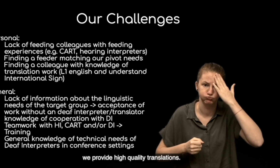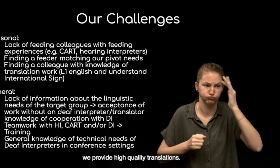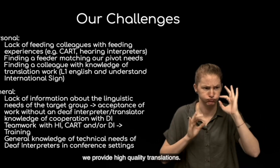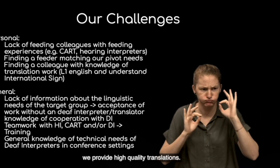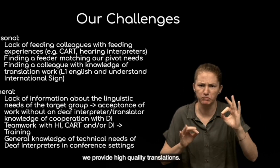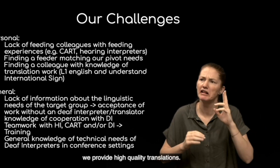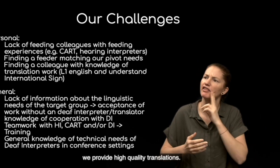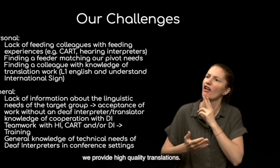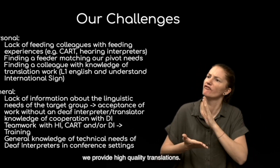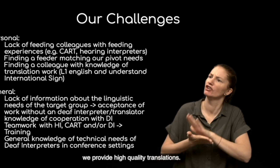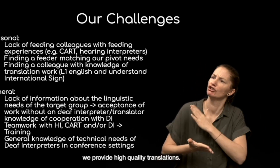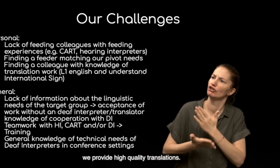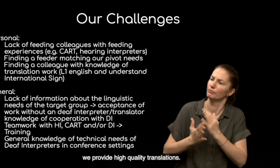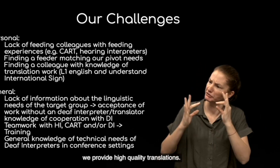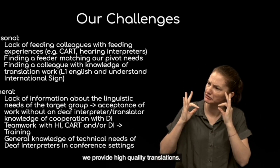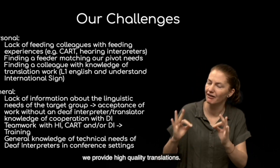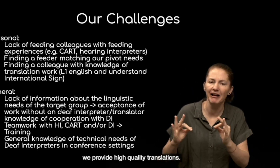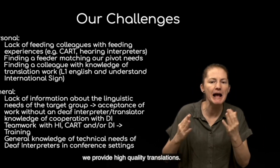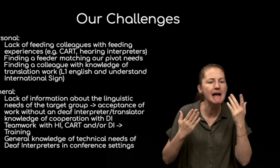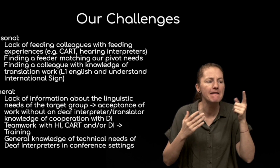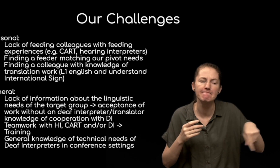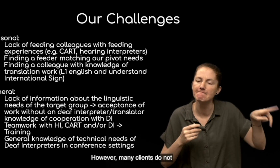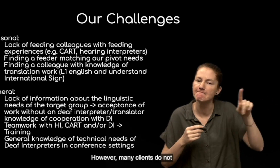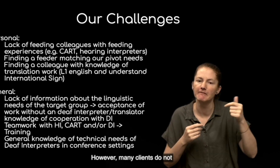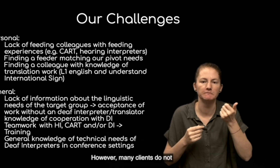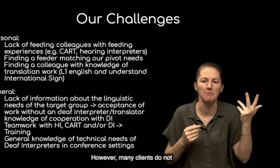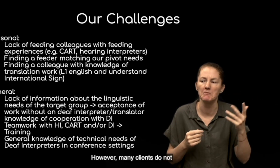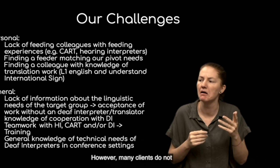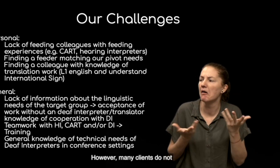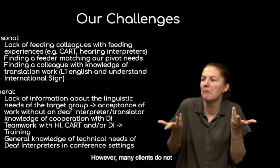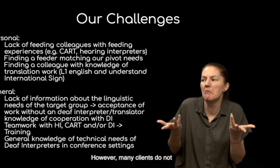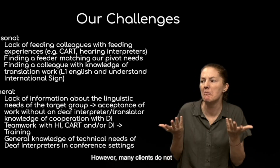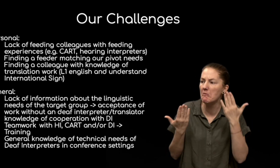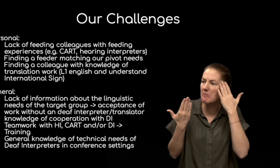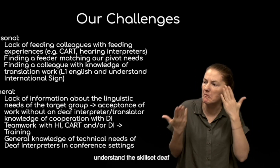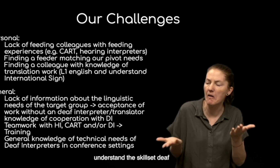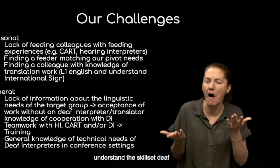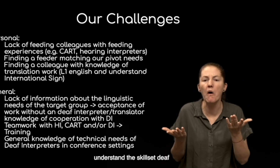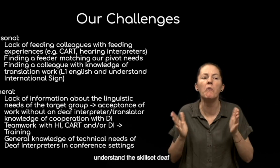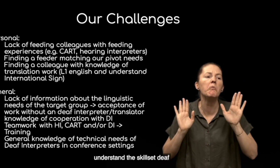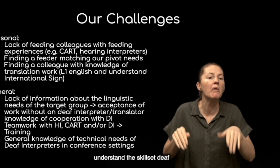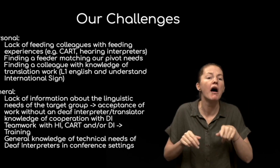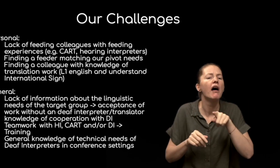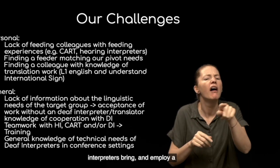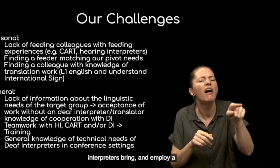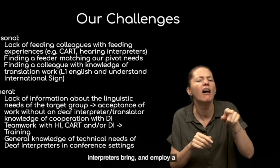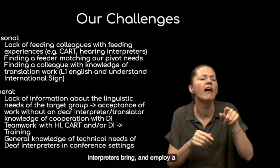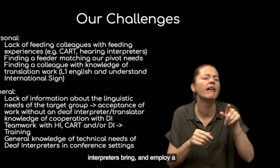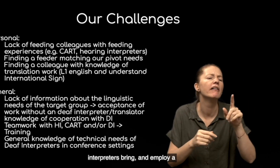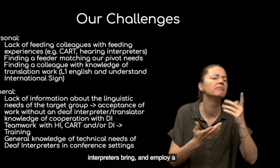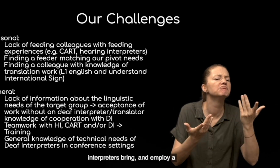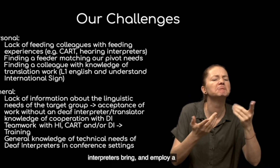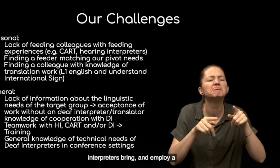many clients do not understand the skill set deaf interpreters bring and employ a hearing interpreter for the task.